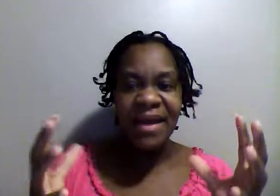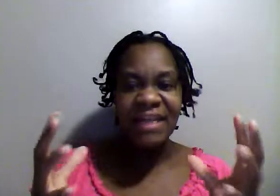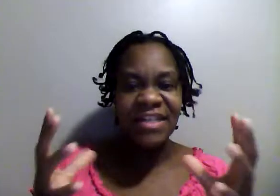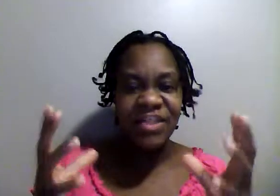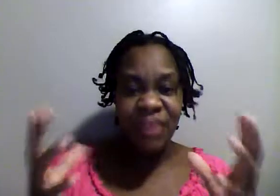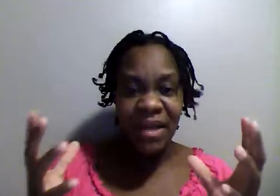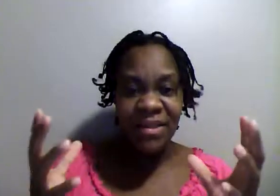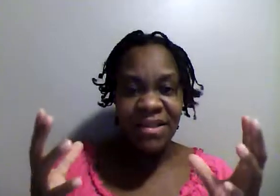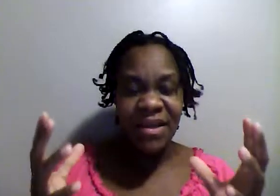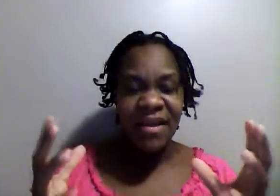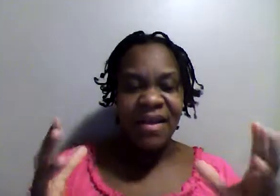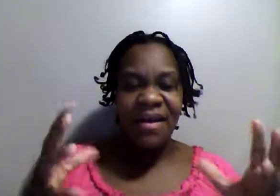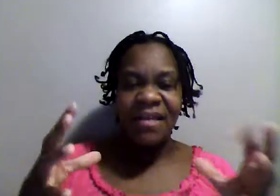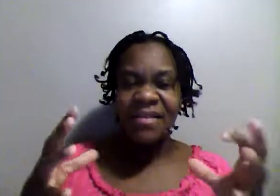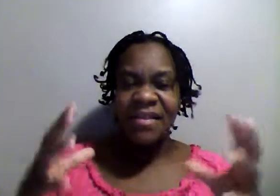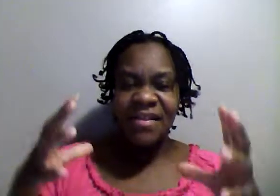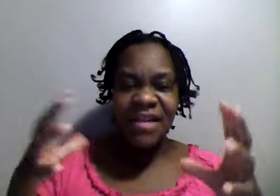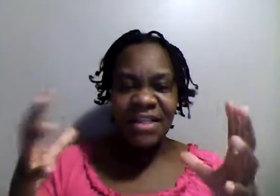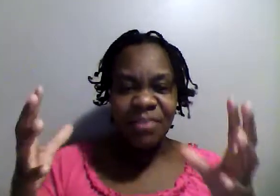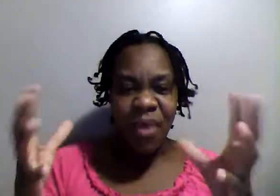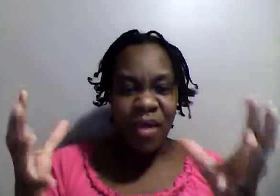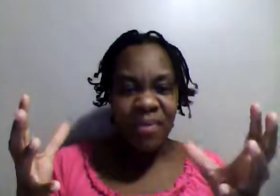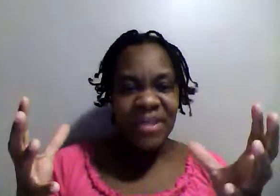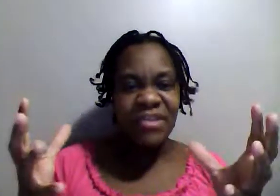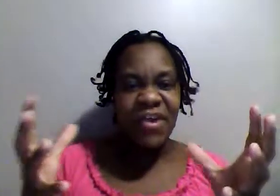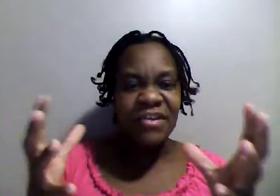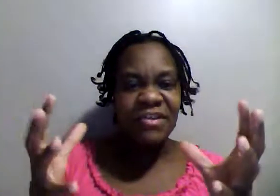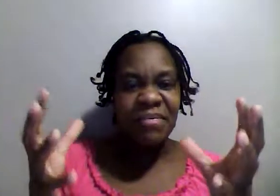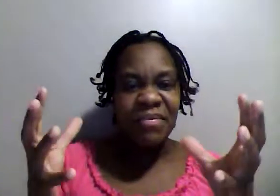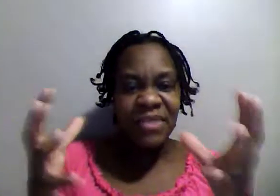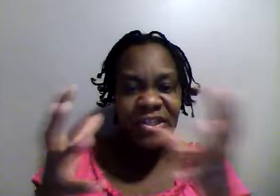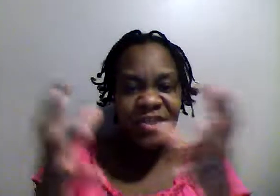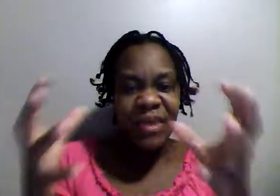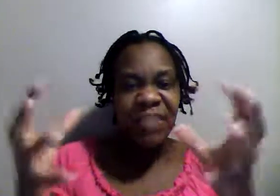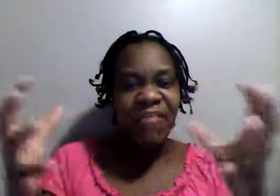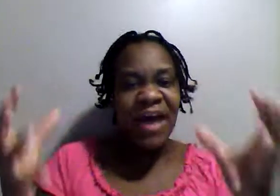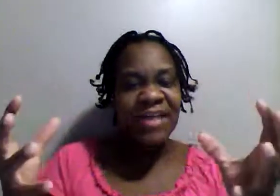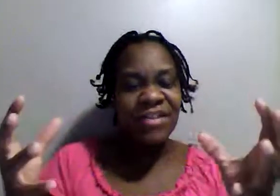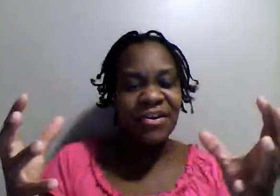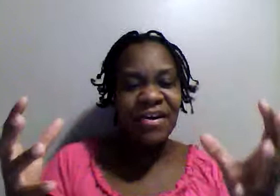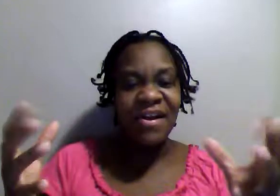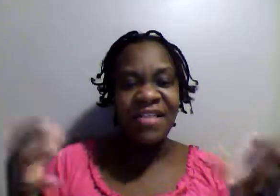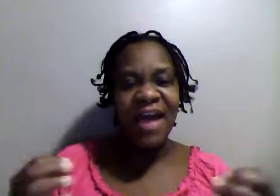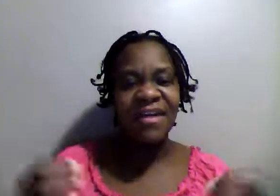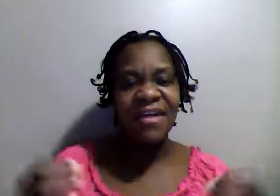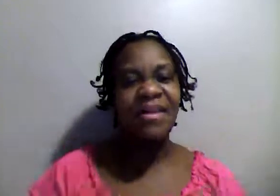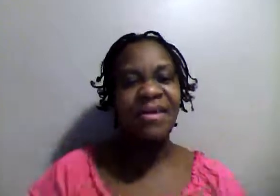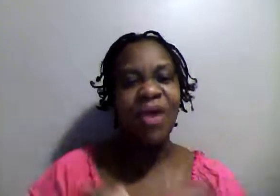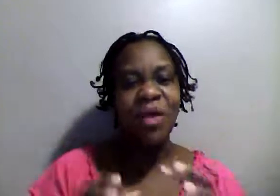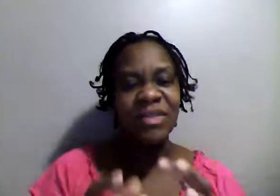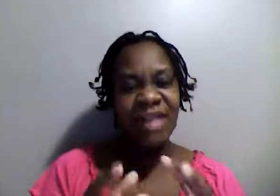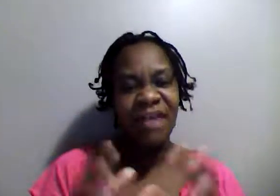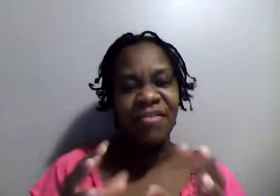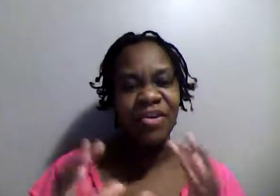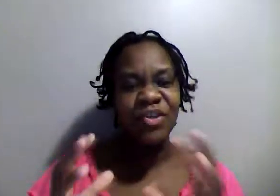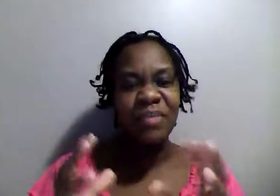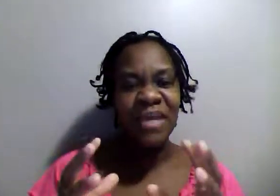it swells, this pulp is going to swell faster than the outside of your tomato